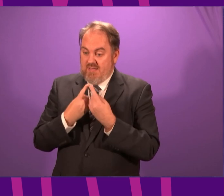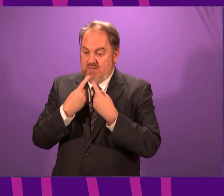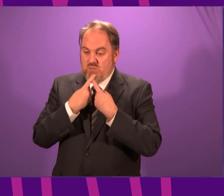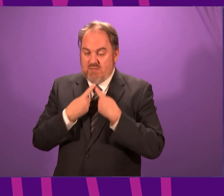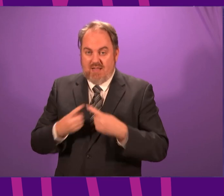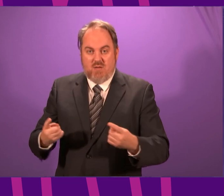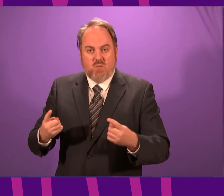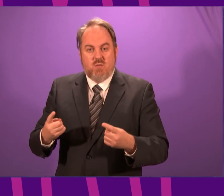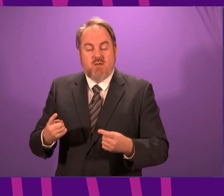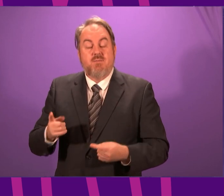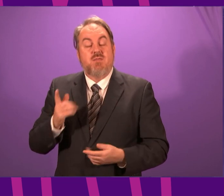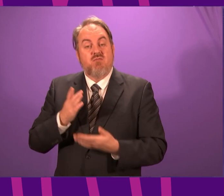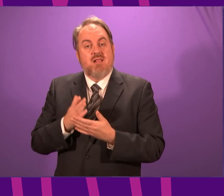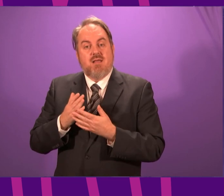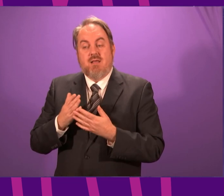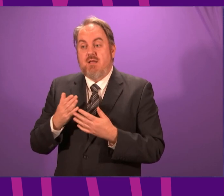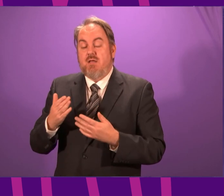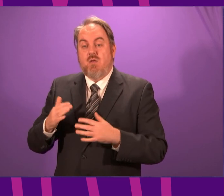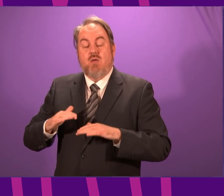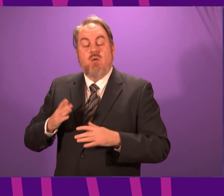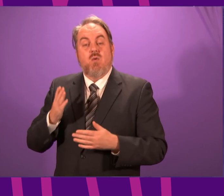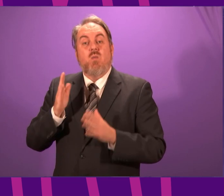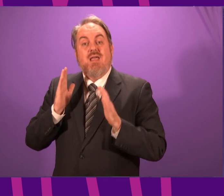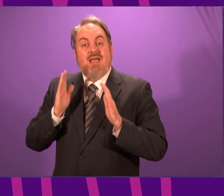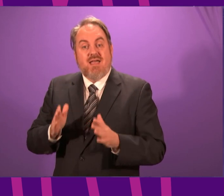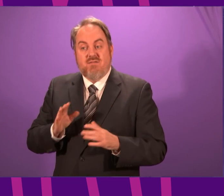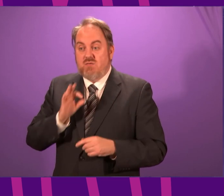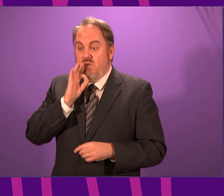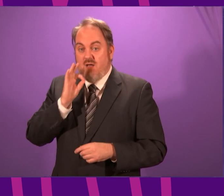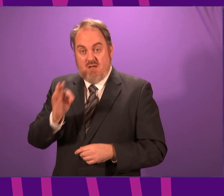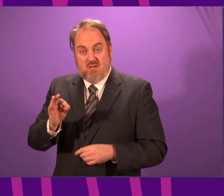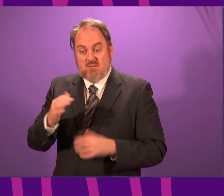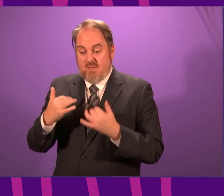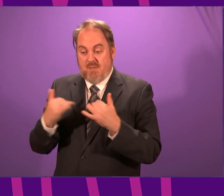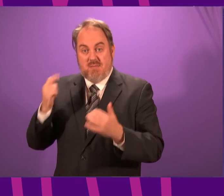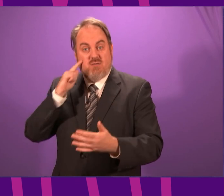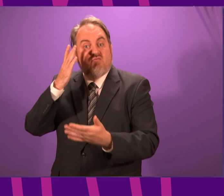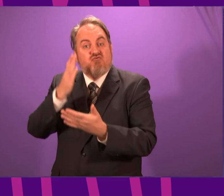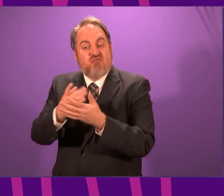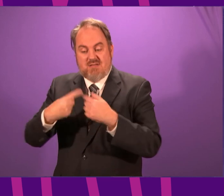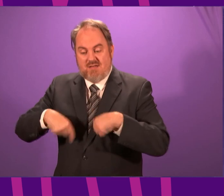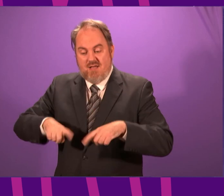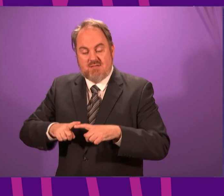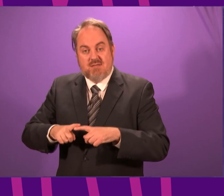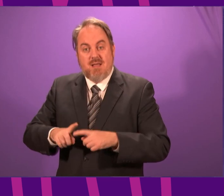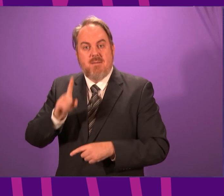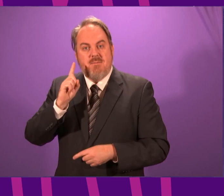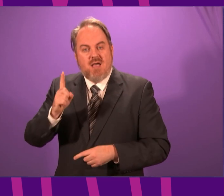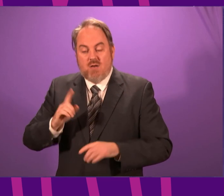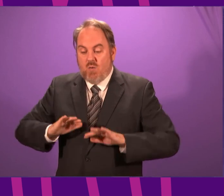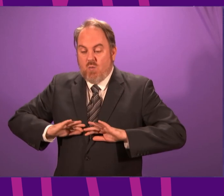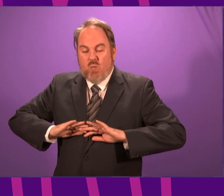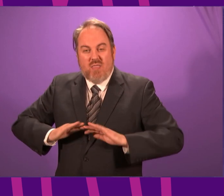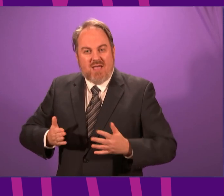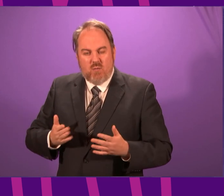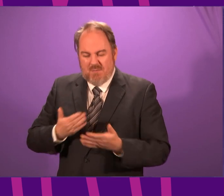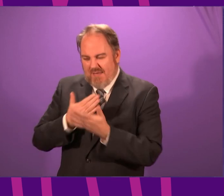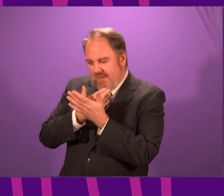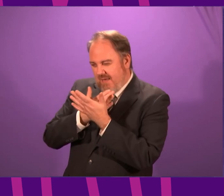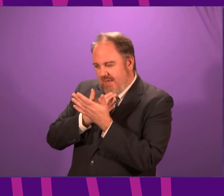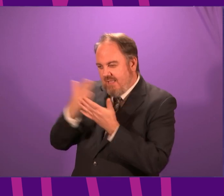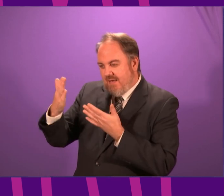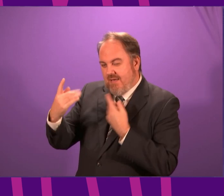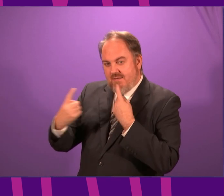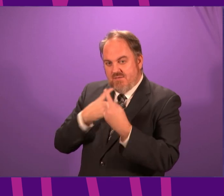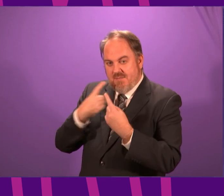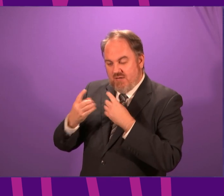cannot expect public trust. We cannot expect compliance unless we are absolutely crystal clear